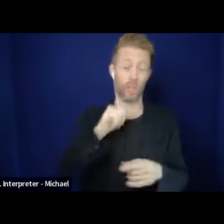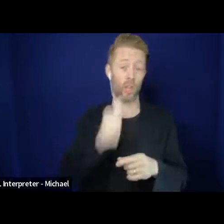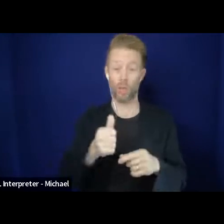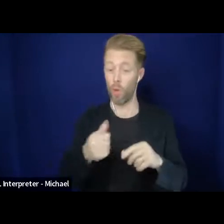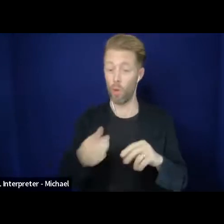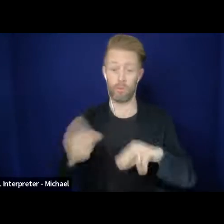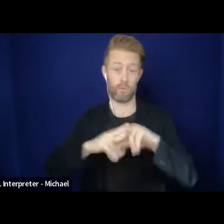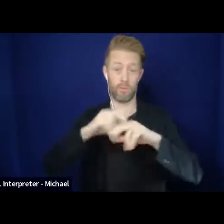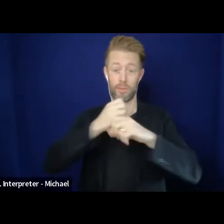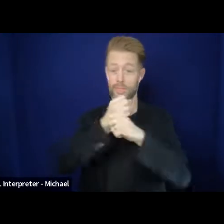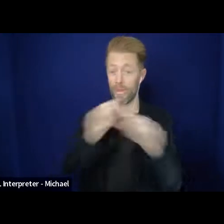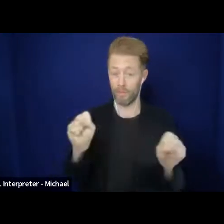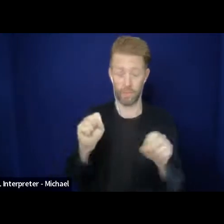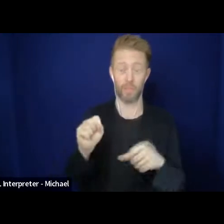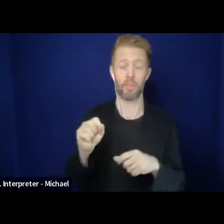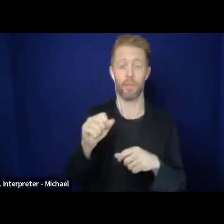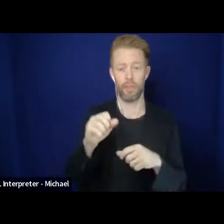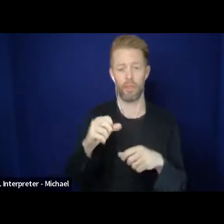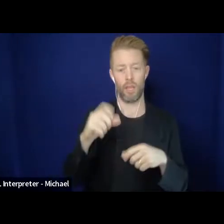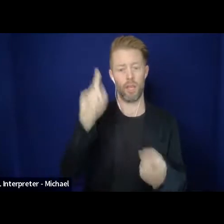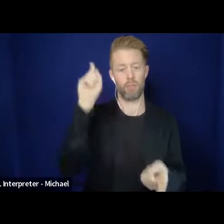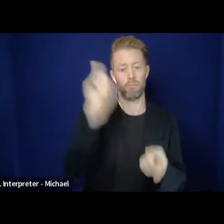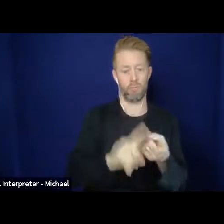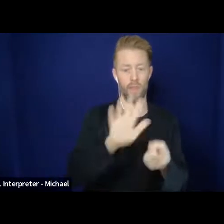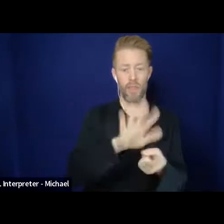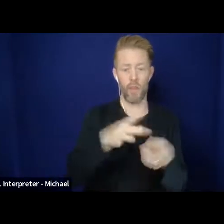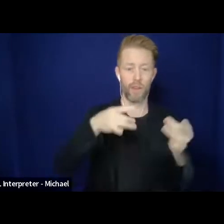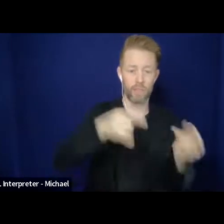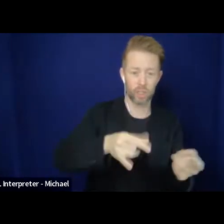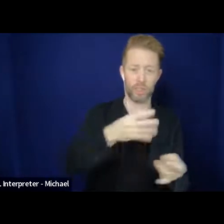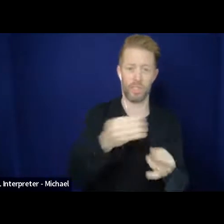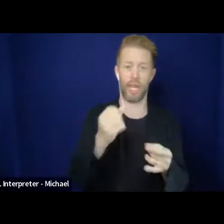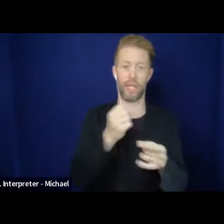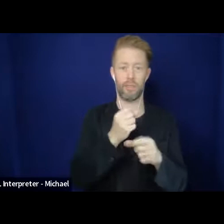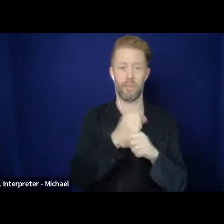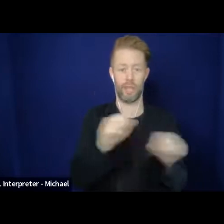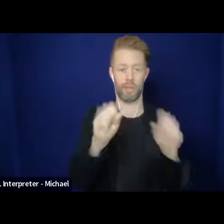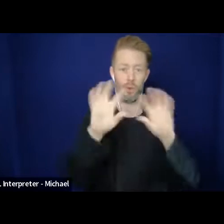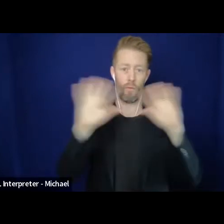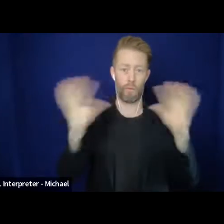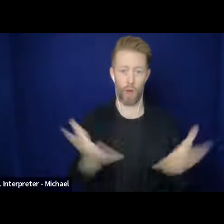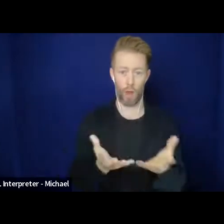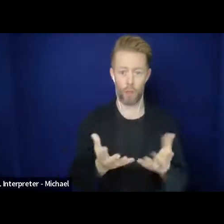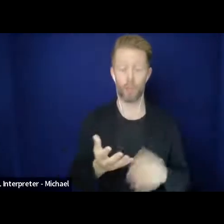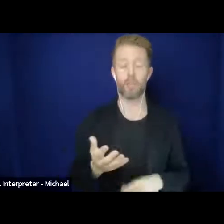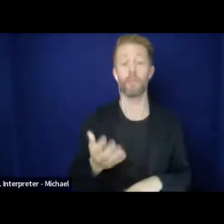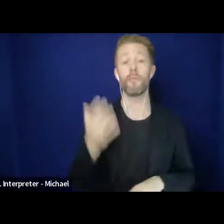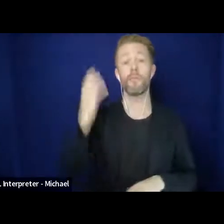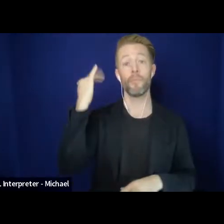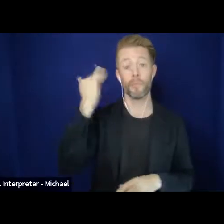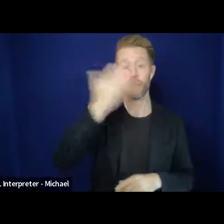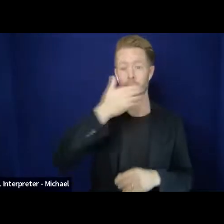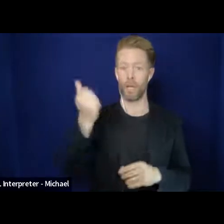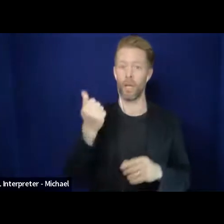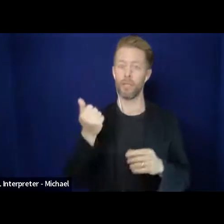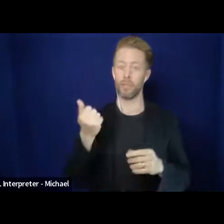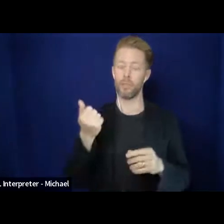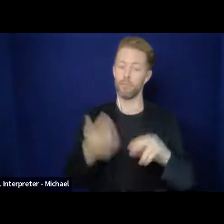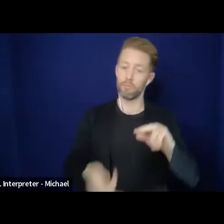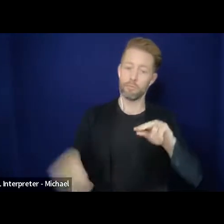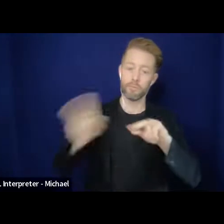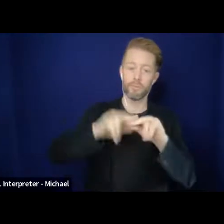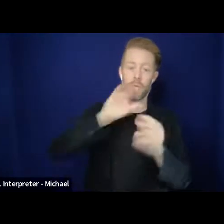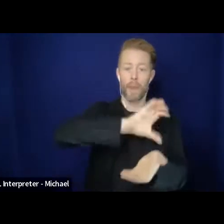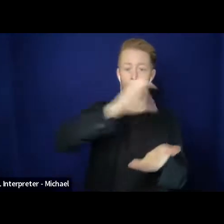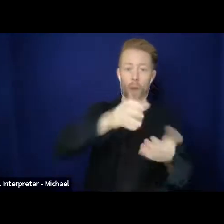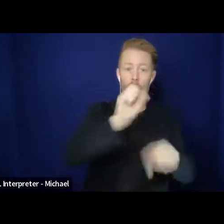the health and the efficiency of workers on the whole, since increasing the amount of work and decreasing the amount of time